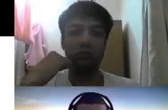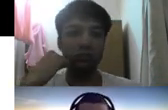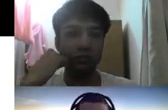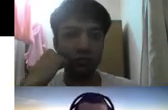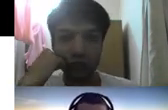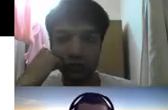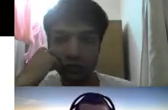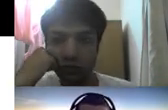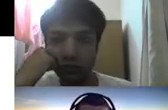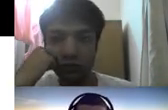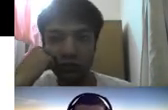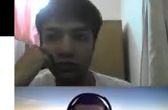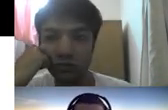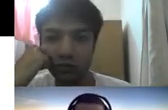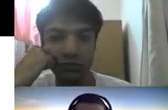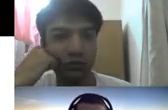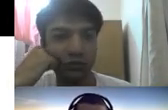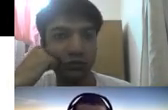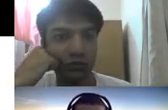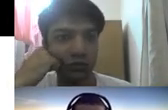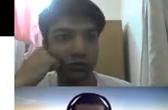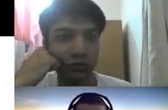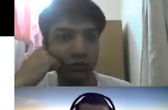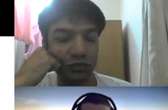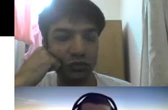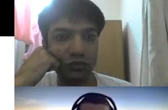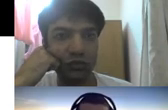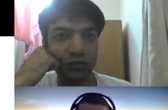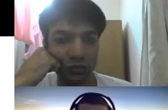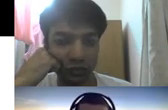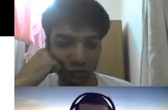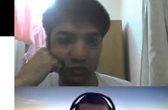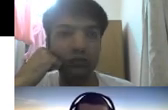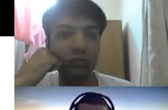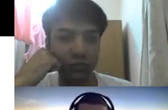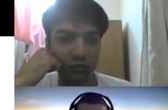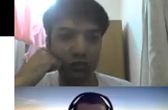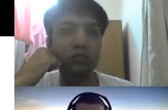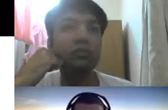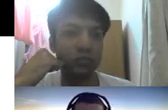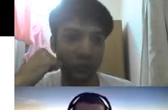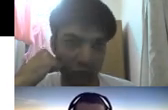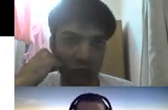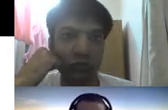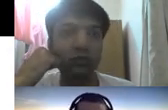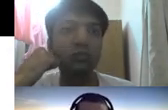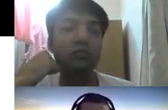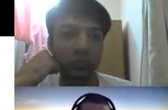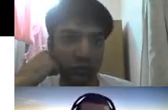checked, cannot really generate audio at 20K hertz. It's too high frequency for it to